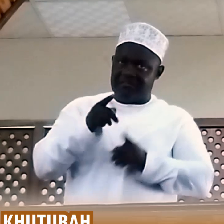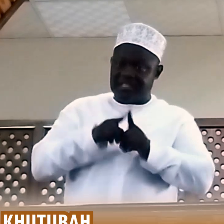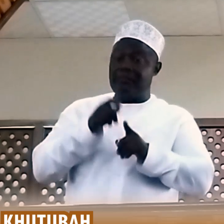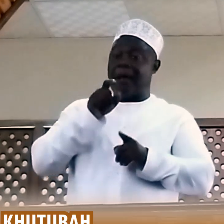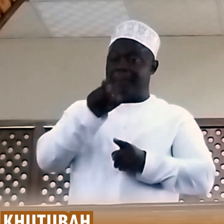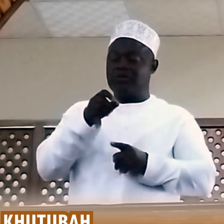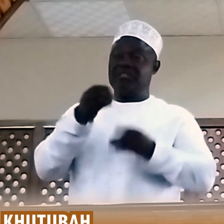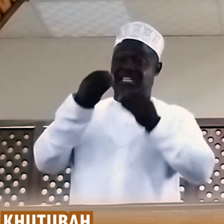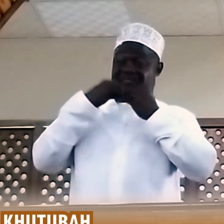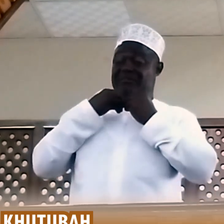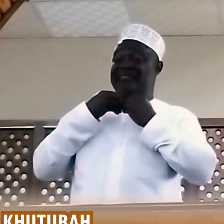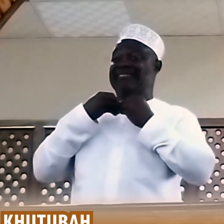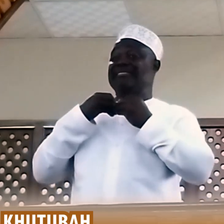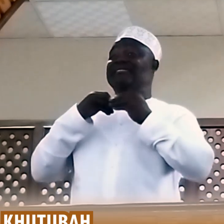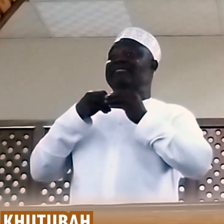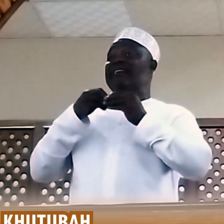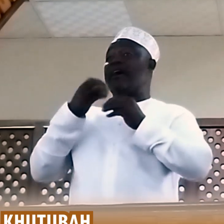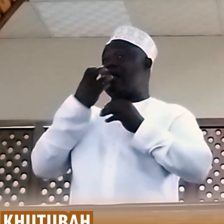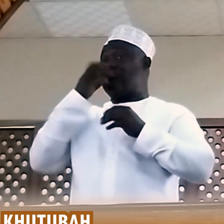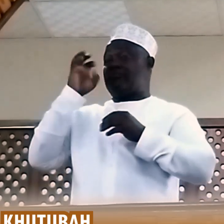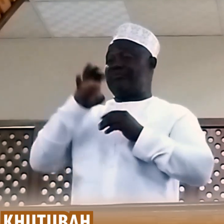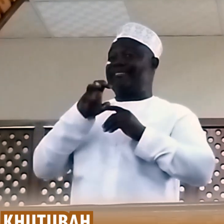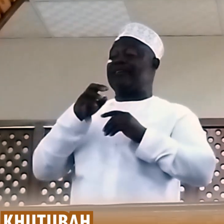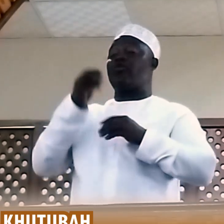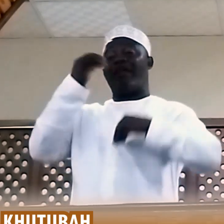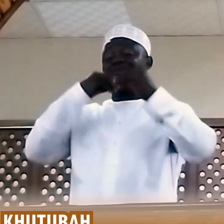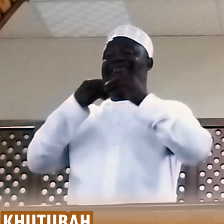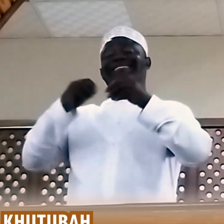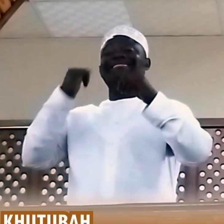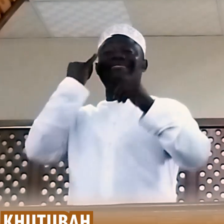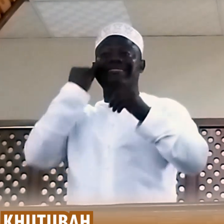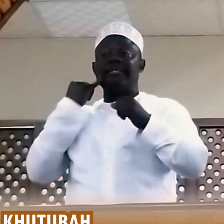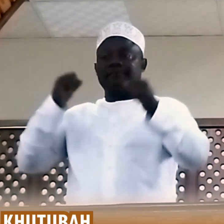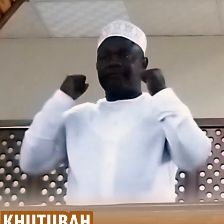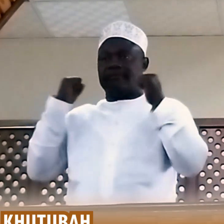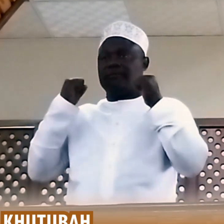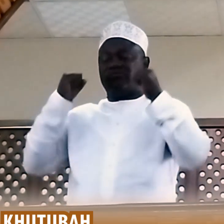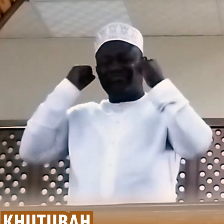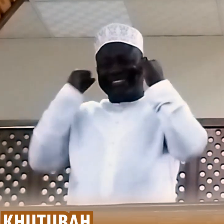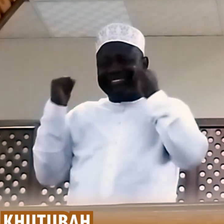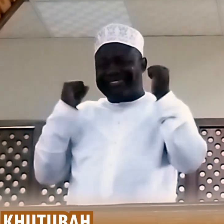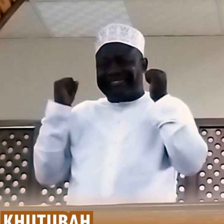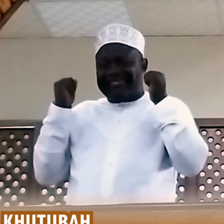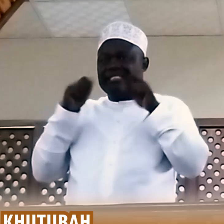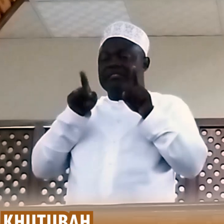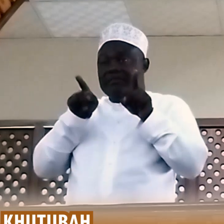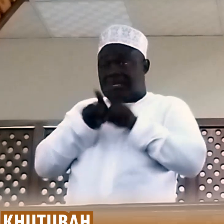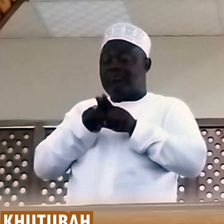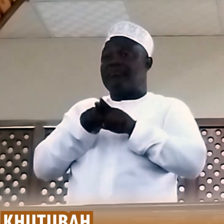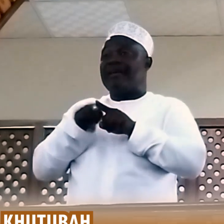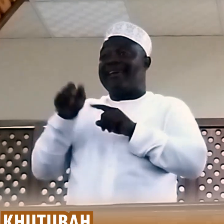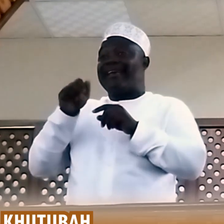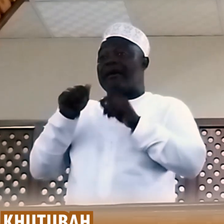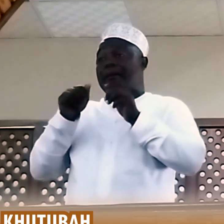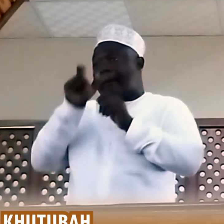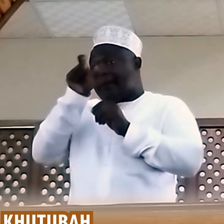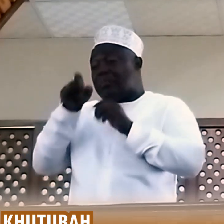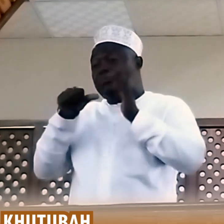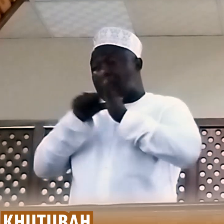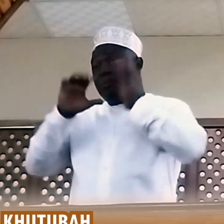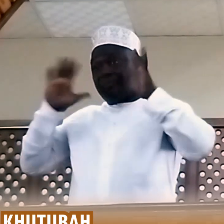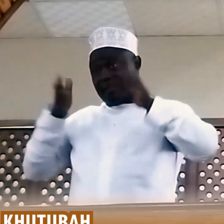Corruption is a serious disease, and its danger to individuals is